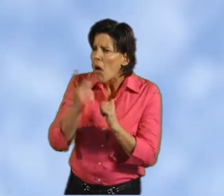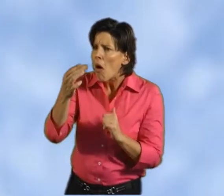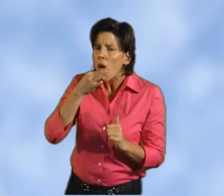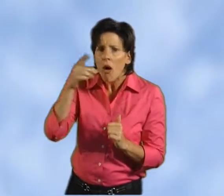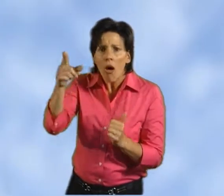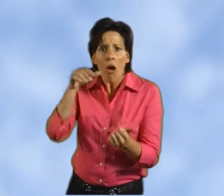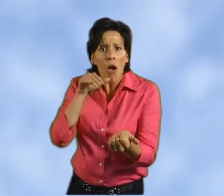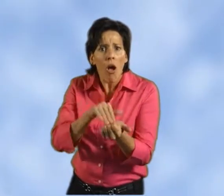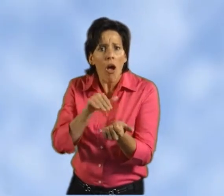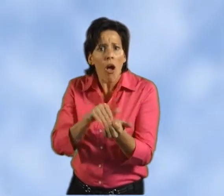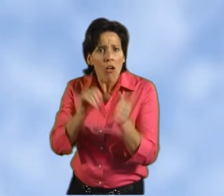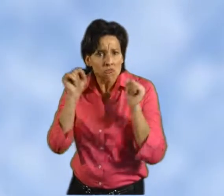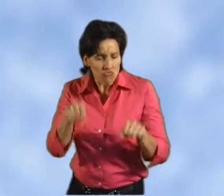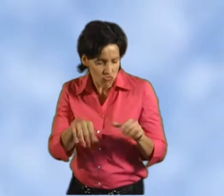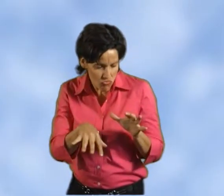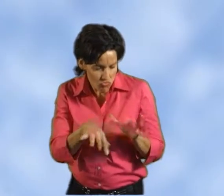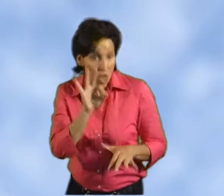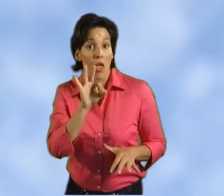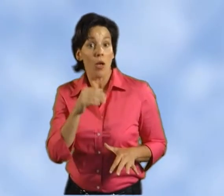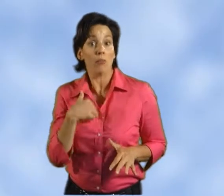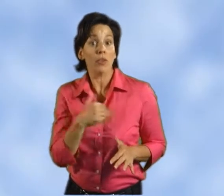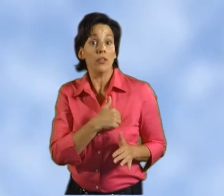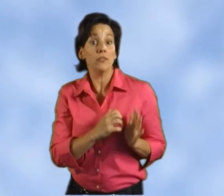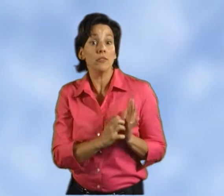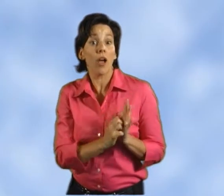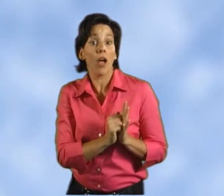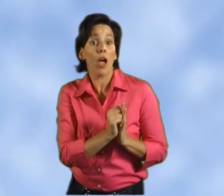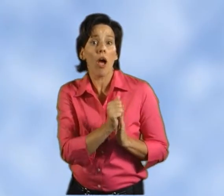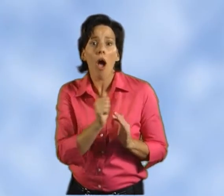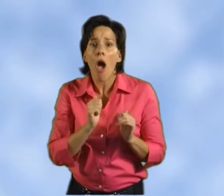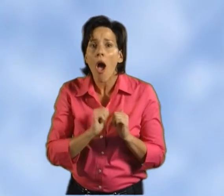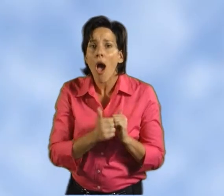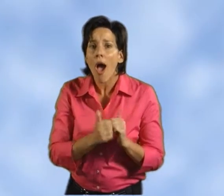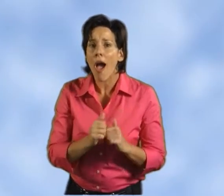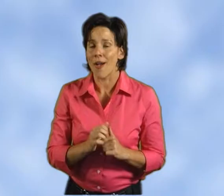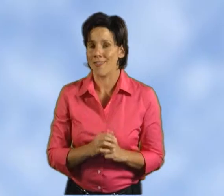So, how do doctors find breast cancer at this stage?